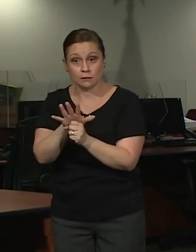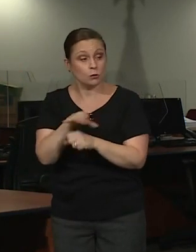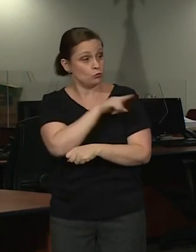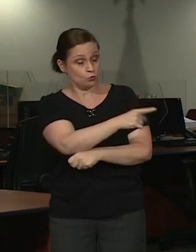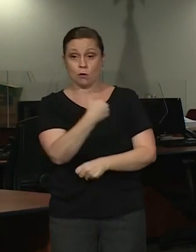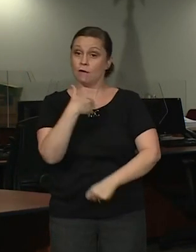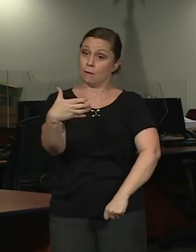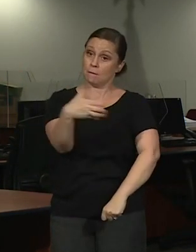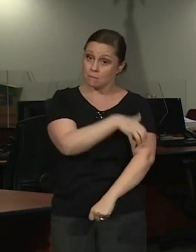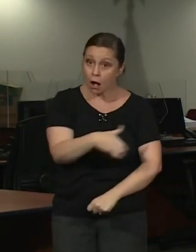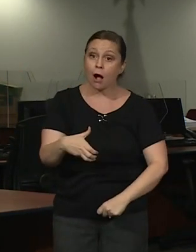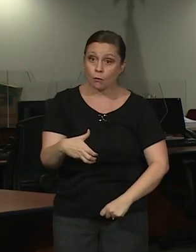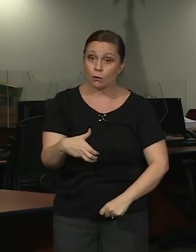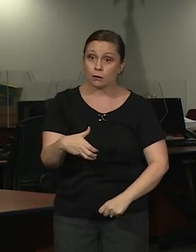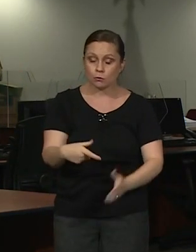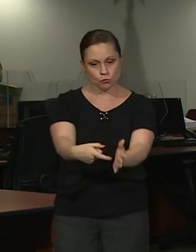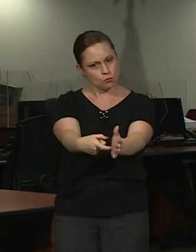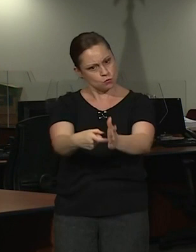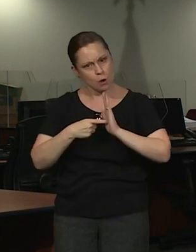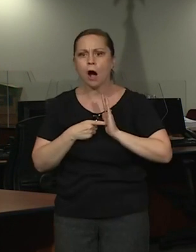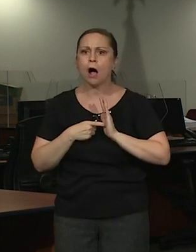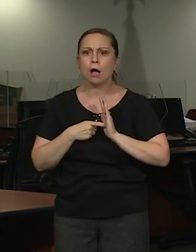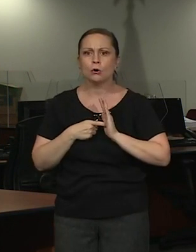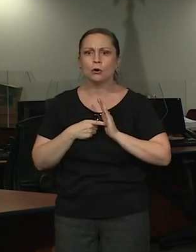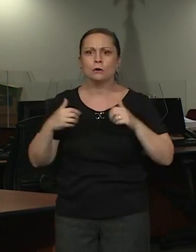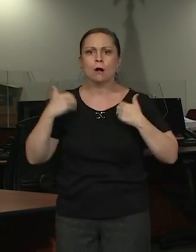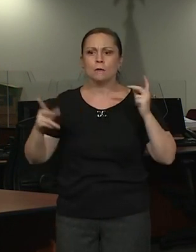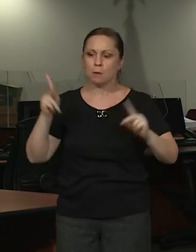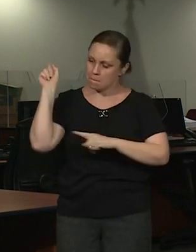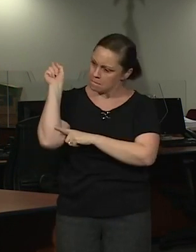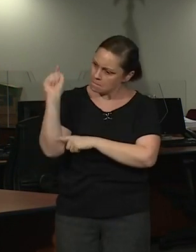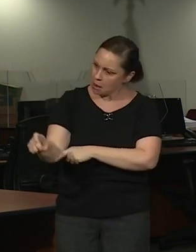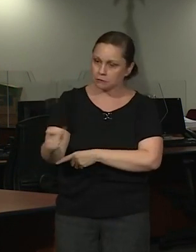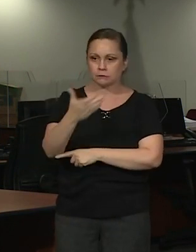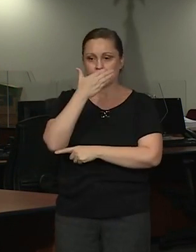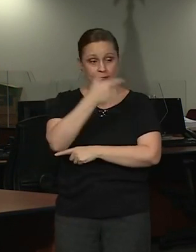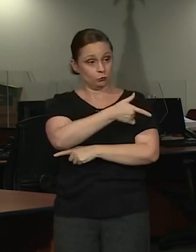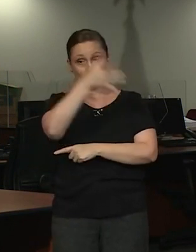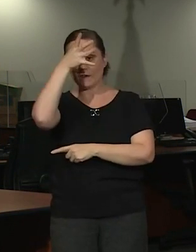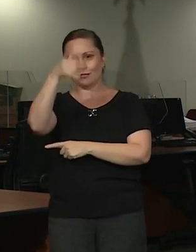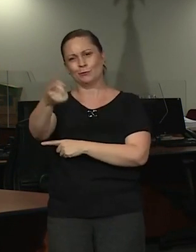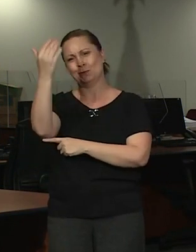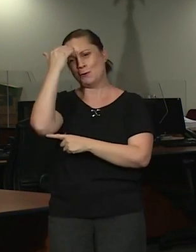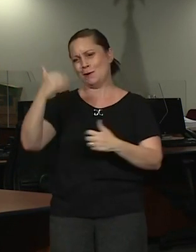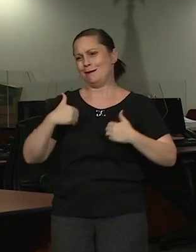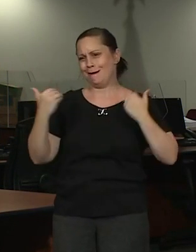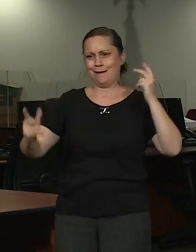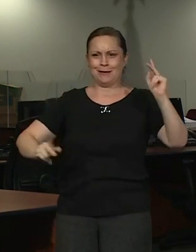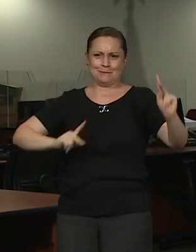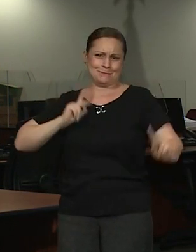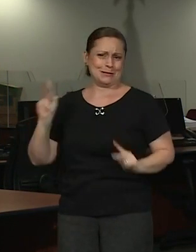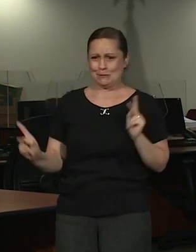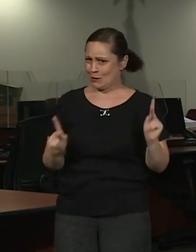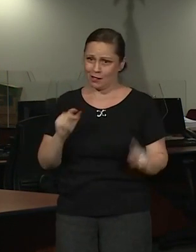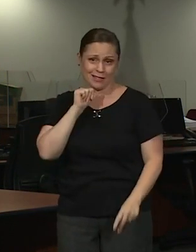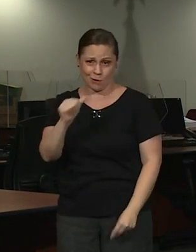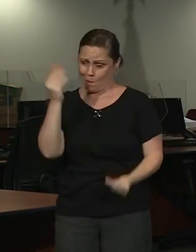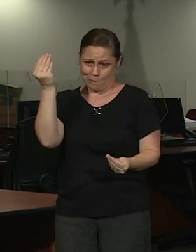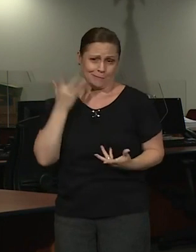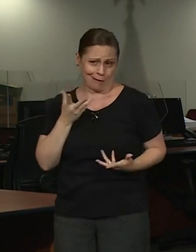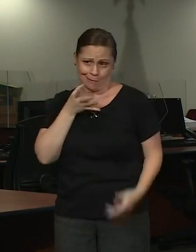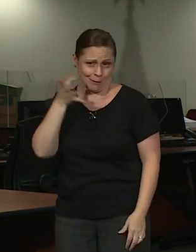to wear masks, especially young people. You're a father like me, you know young people don't obey their